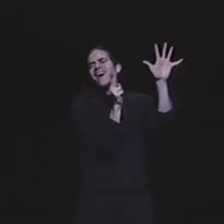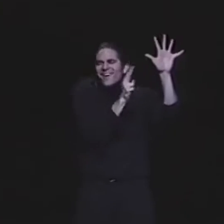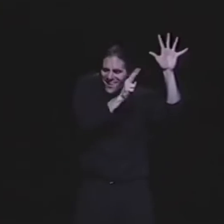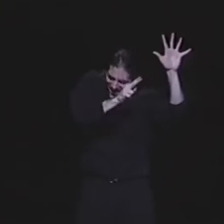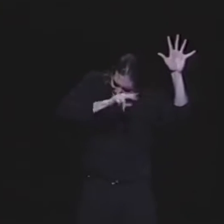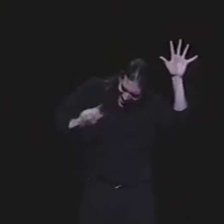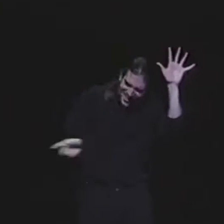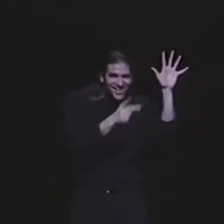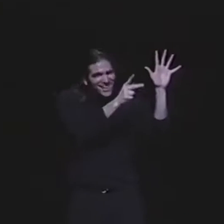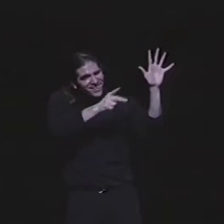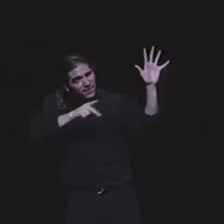Poetry.